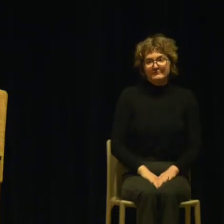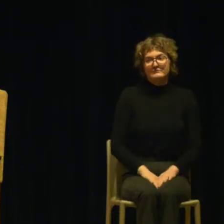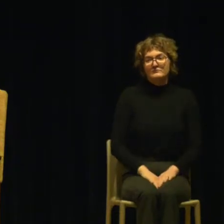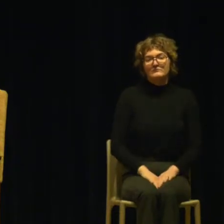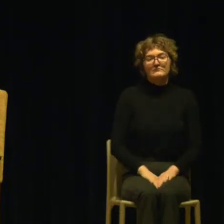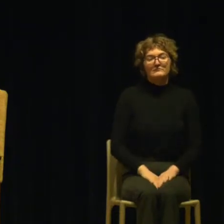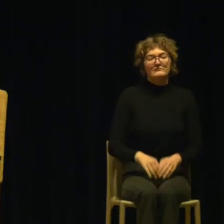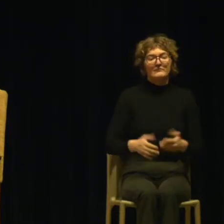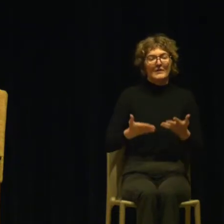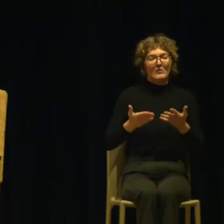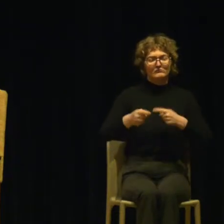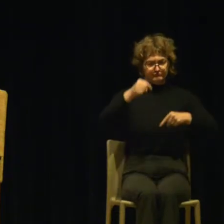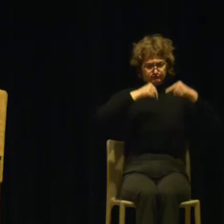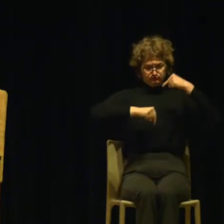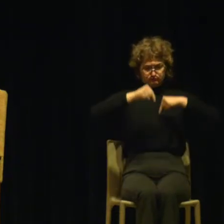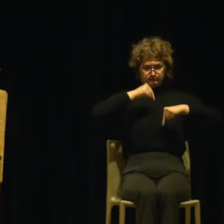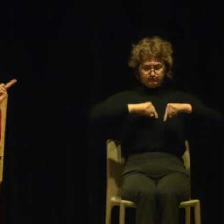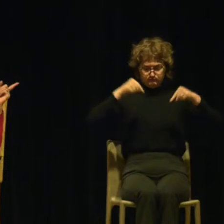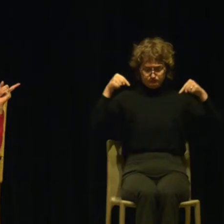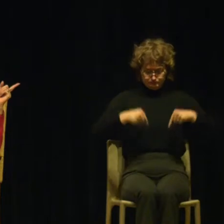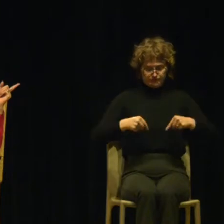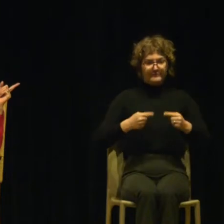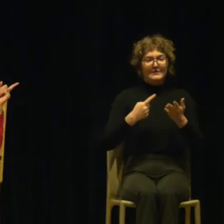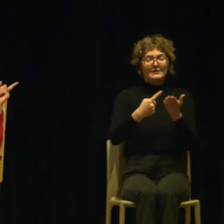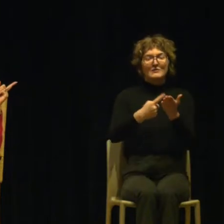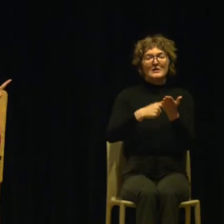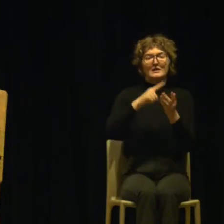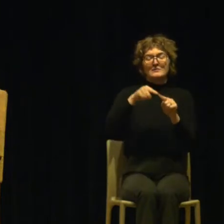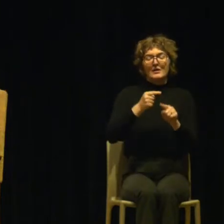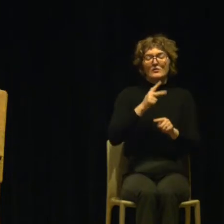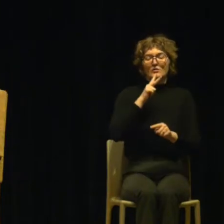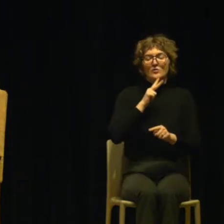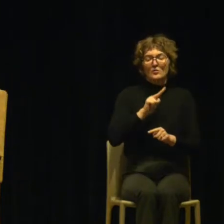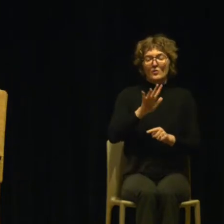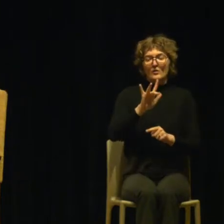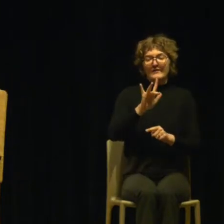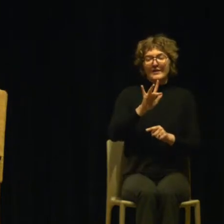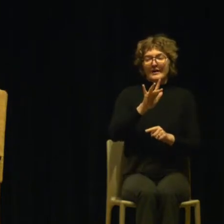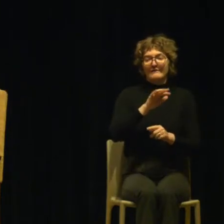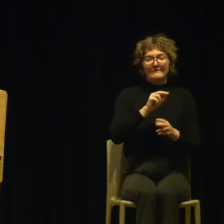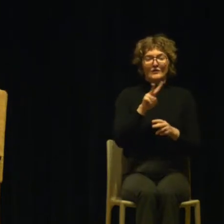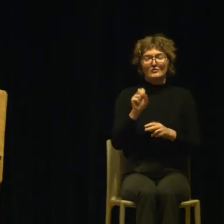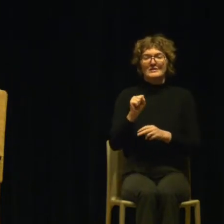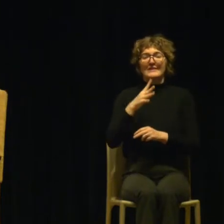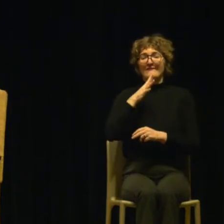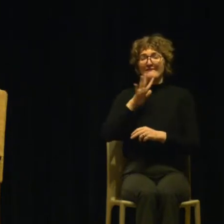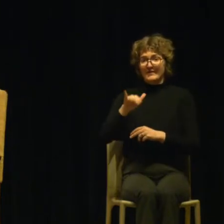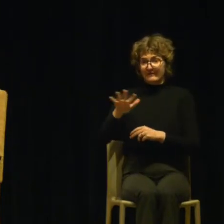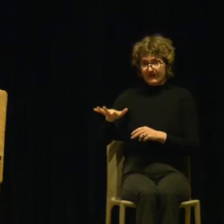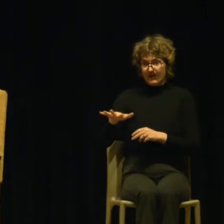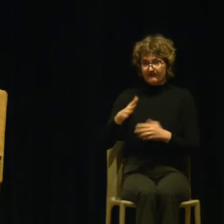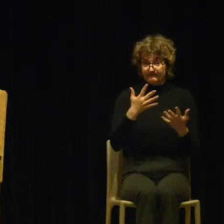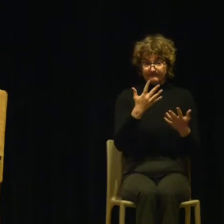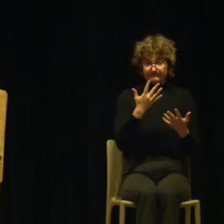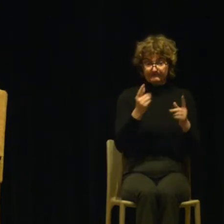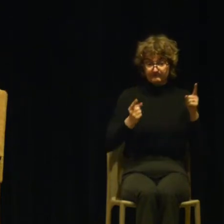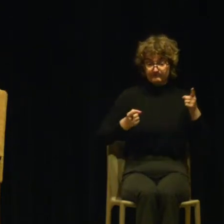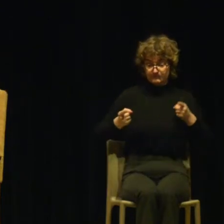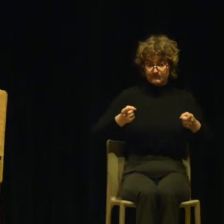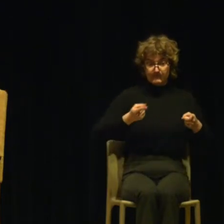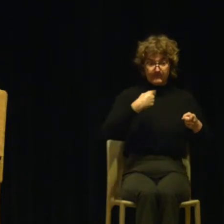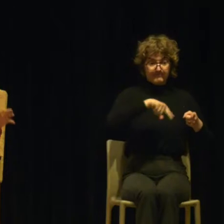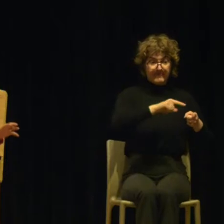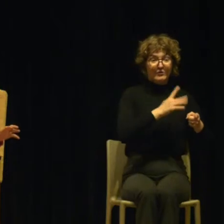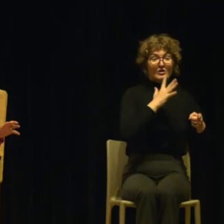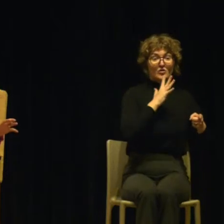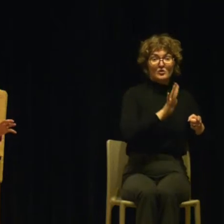I want to back up. And as you said, let's talk about when you're 25 versus when you're 55. What I want to tell you is that when you're